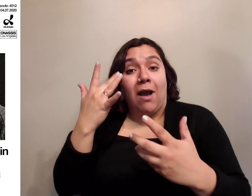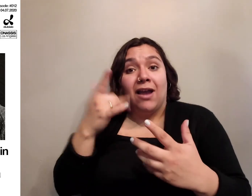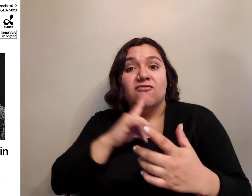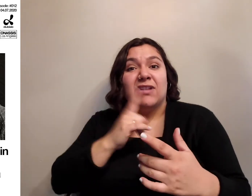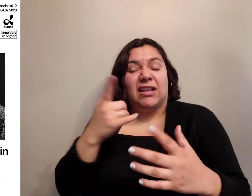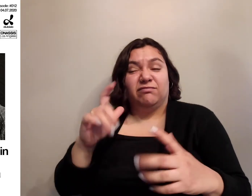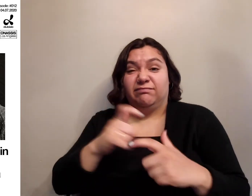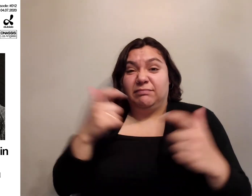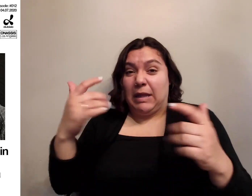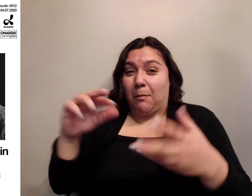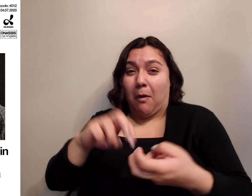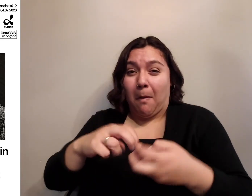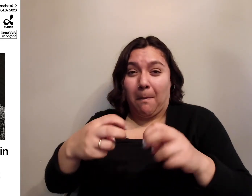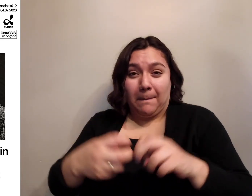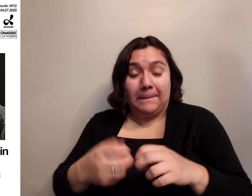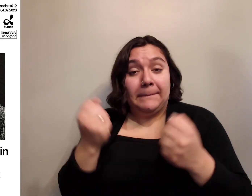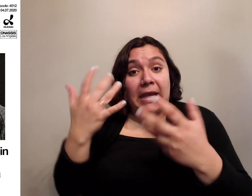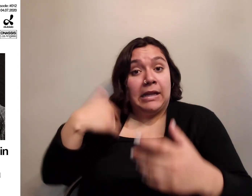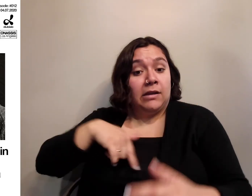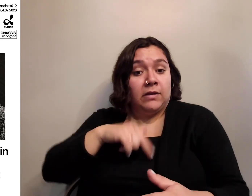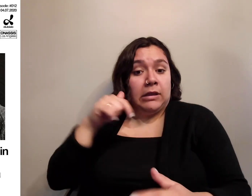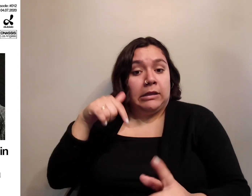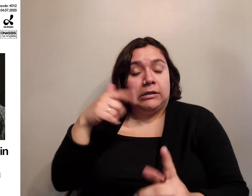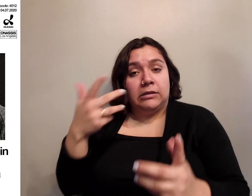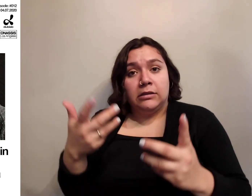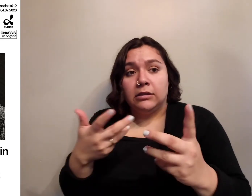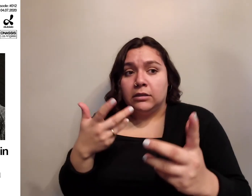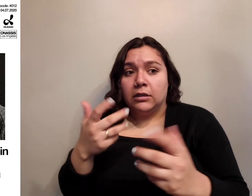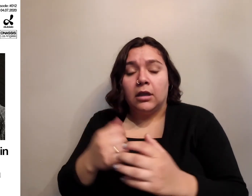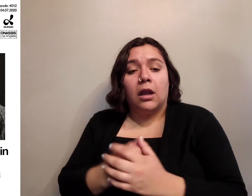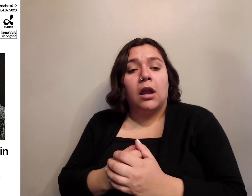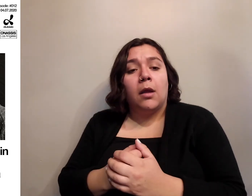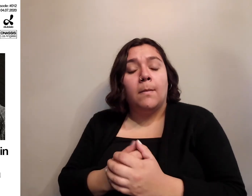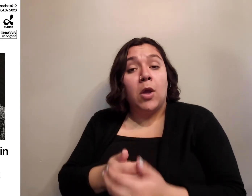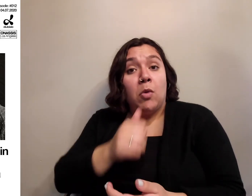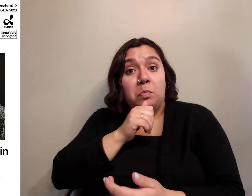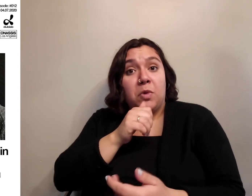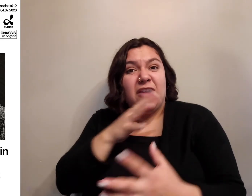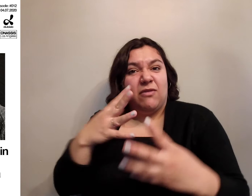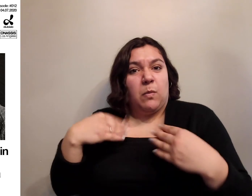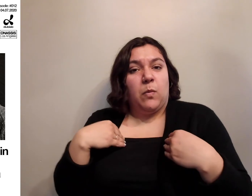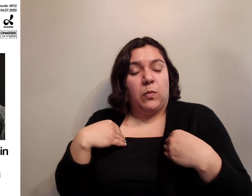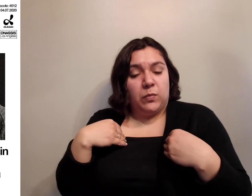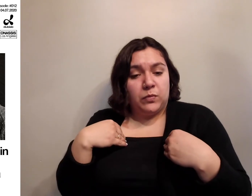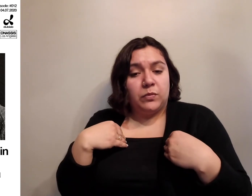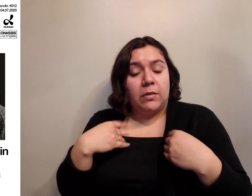huge problem that for many of us, these privately owned,